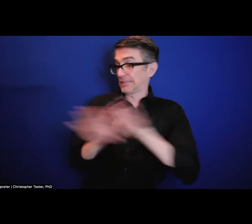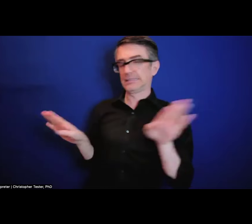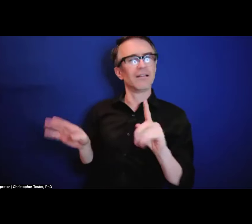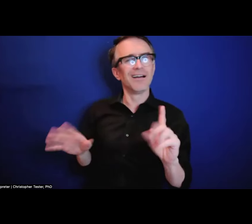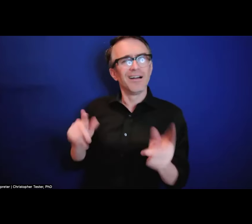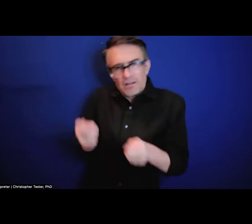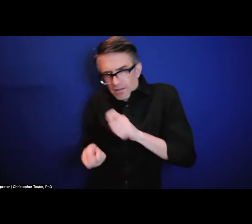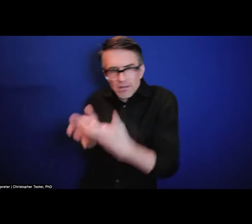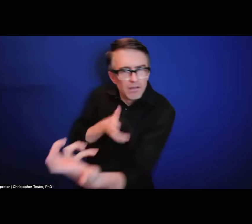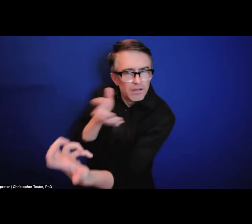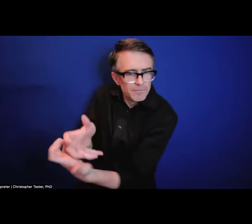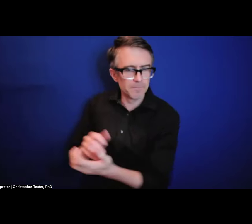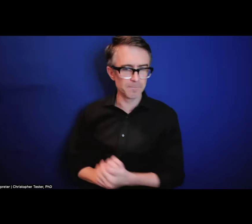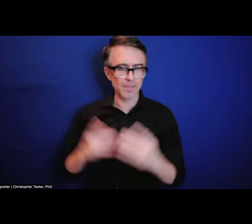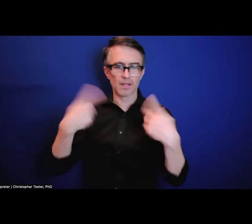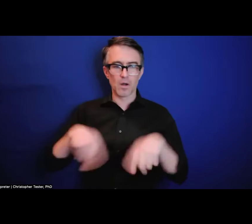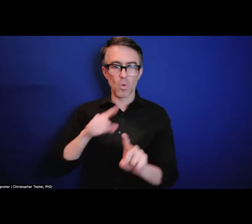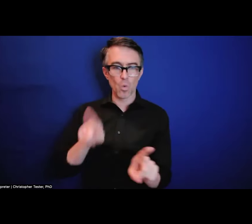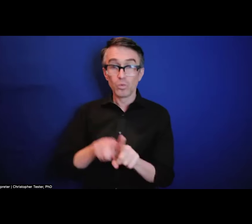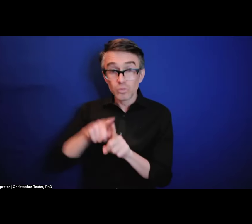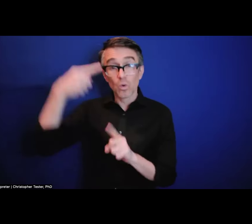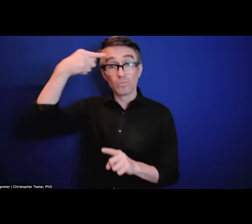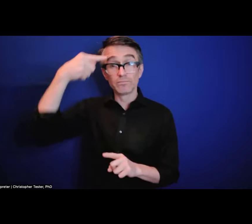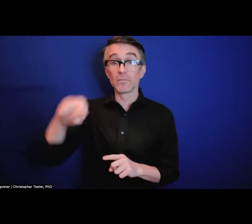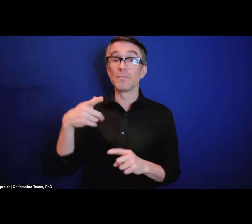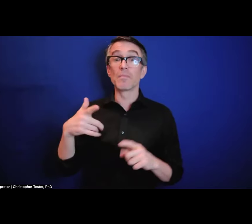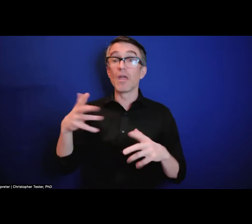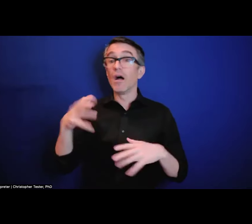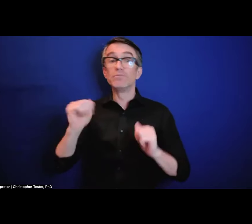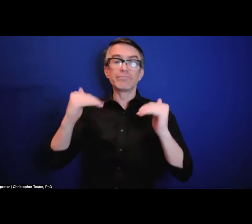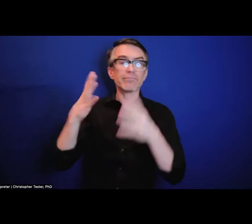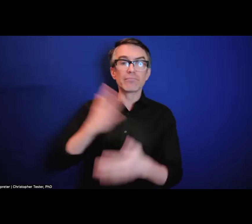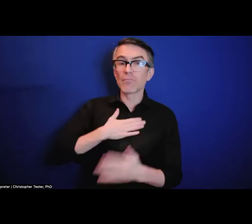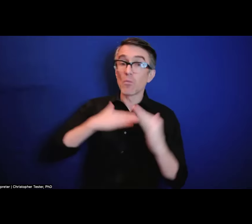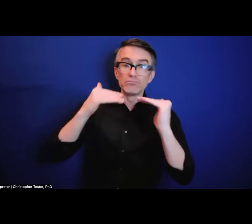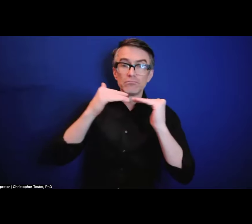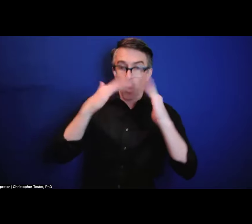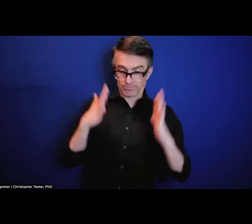in partnership with UNICEF, recently launched the methodological